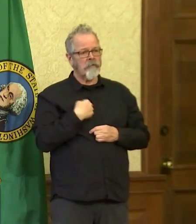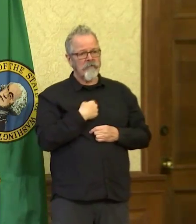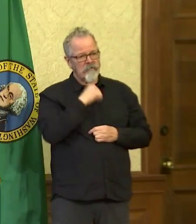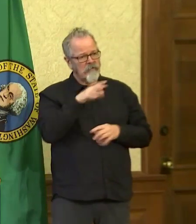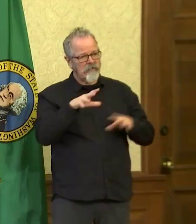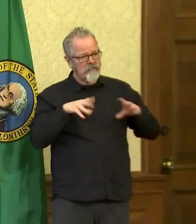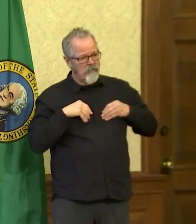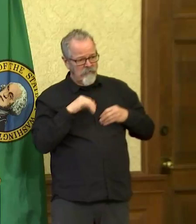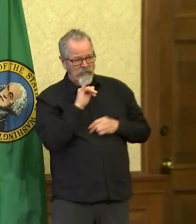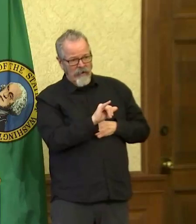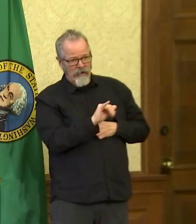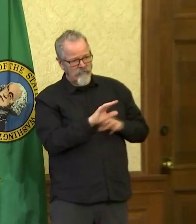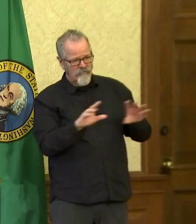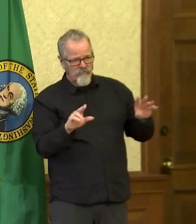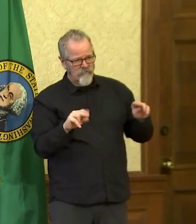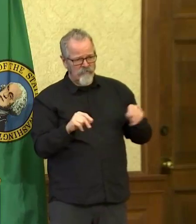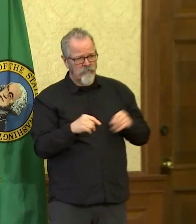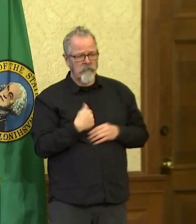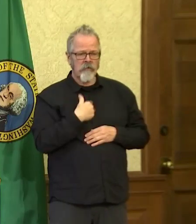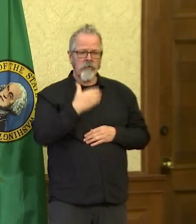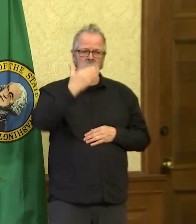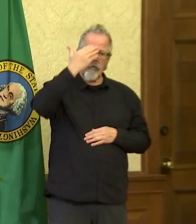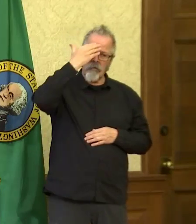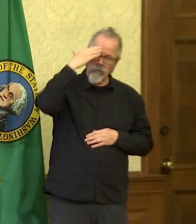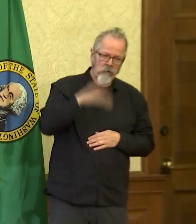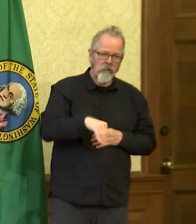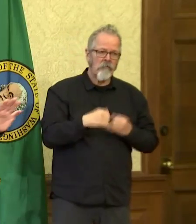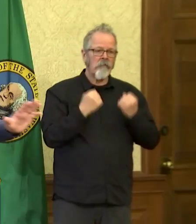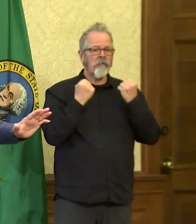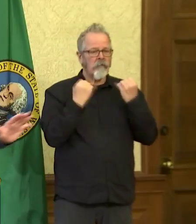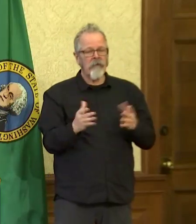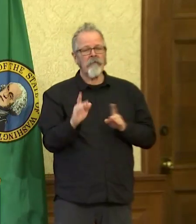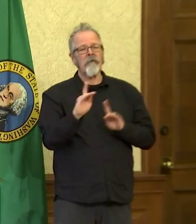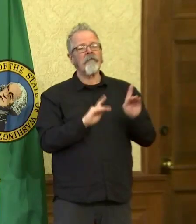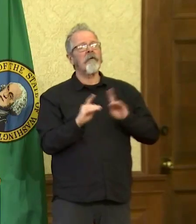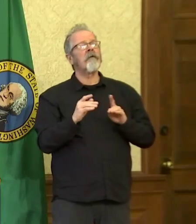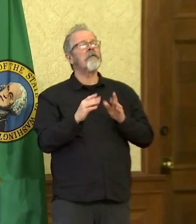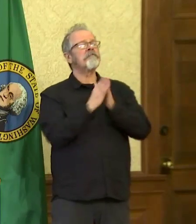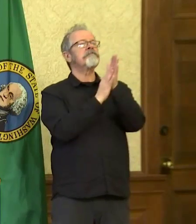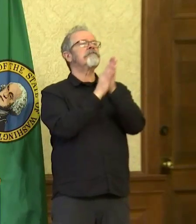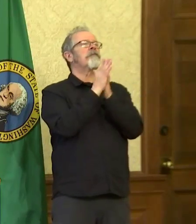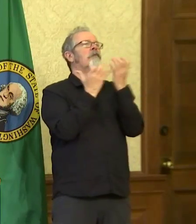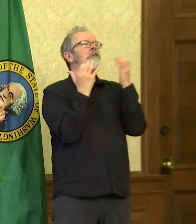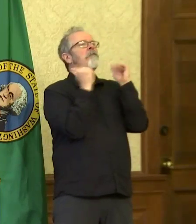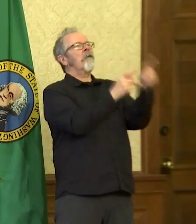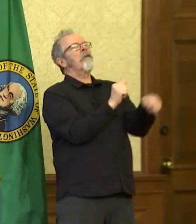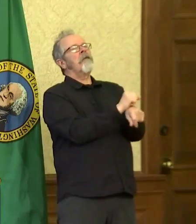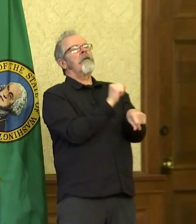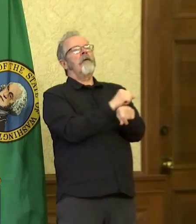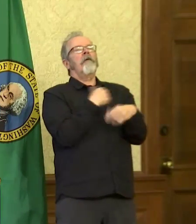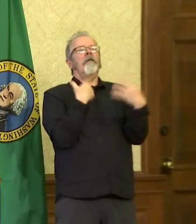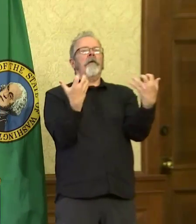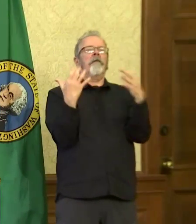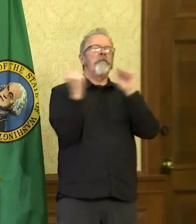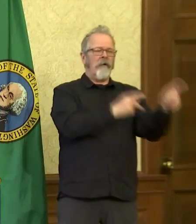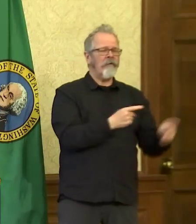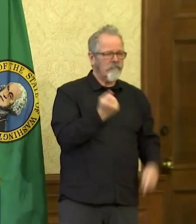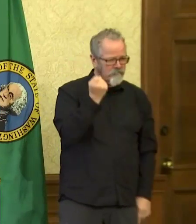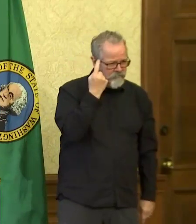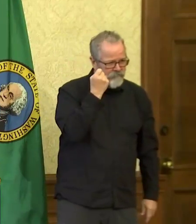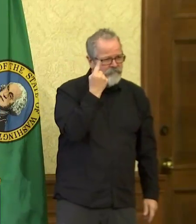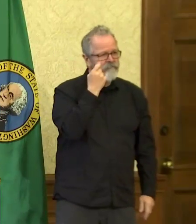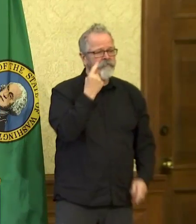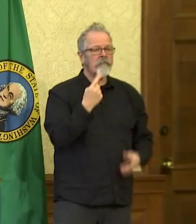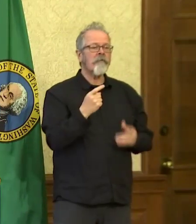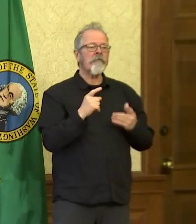and what I hope to replicate is what we've done in the construction industry. While we're waiting for that time where we can turn that dial to